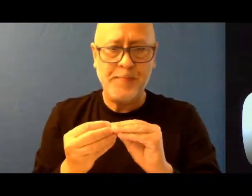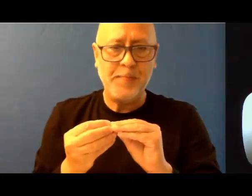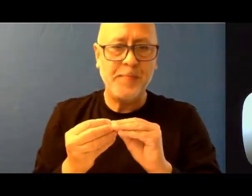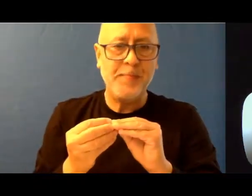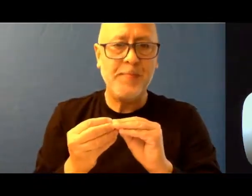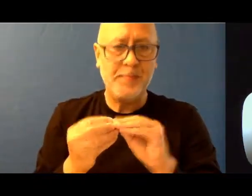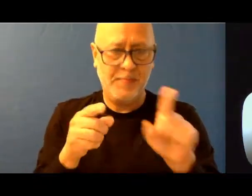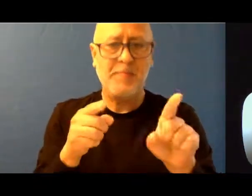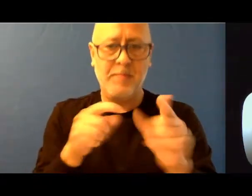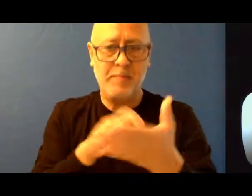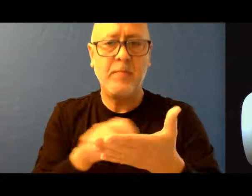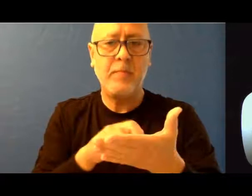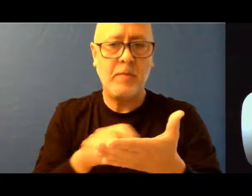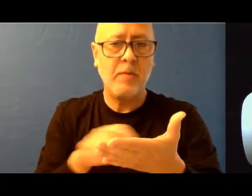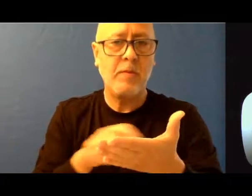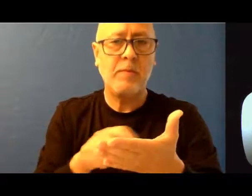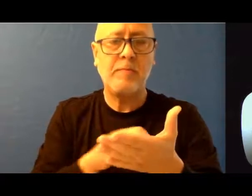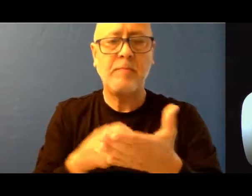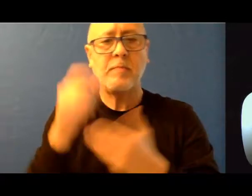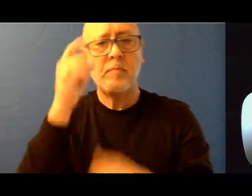an unknown